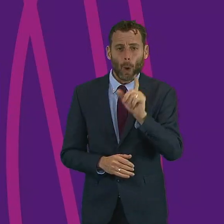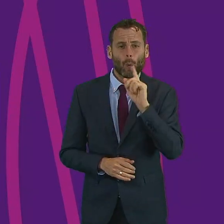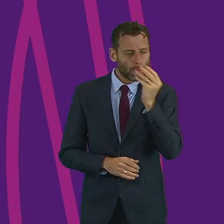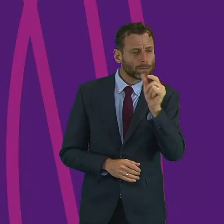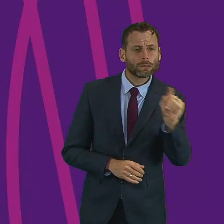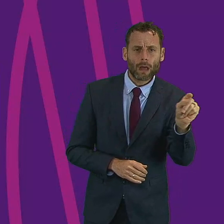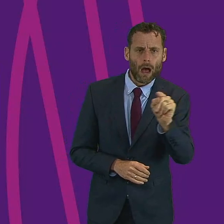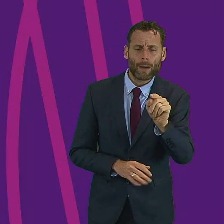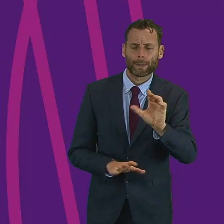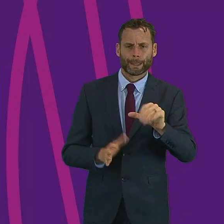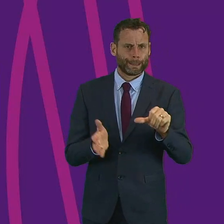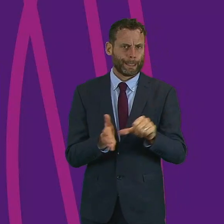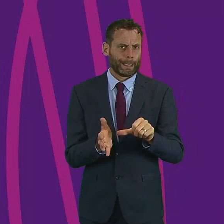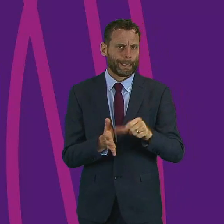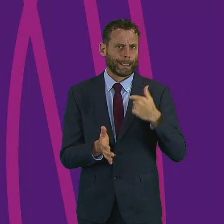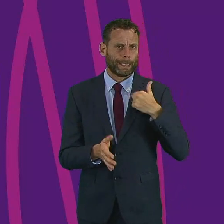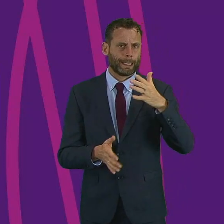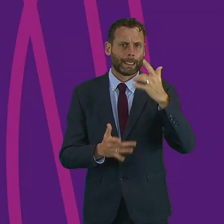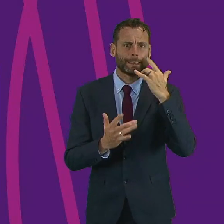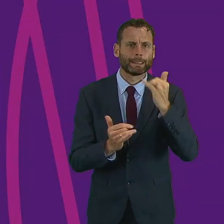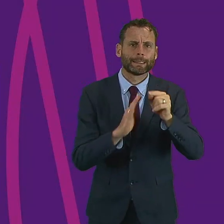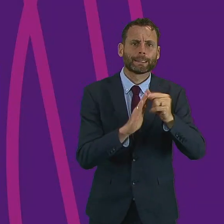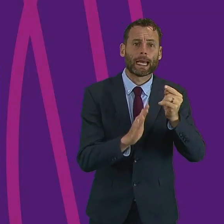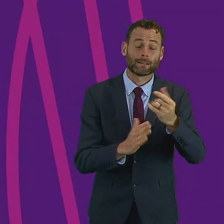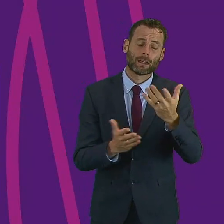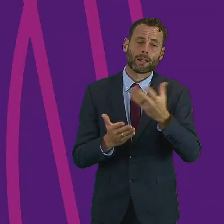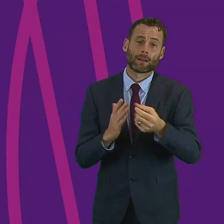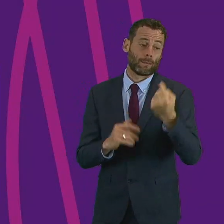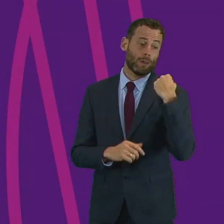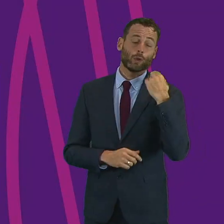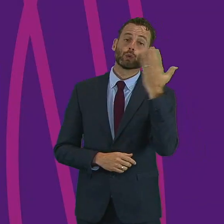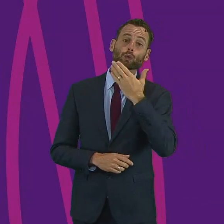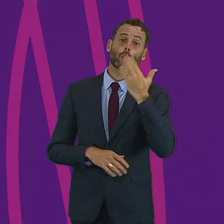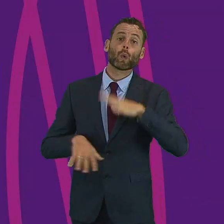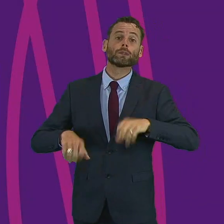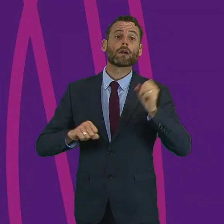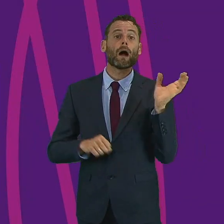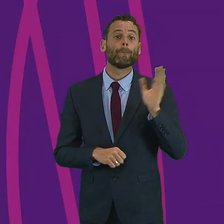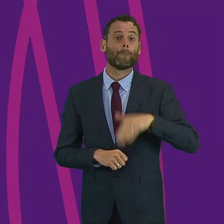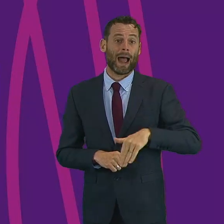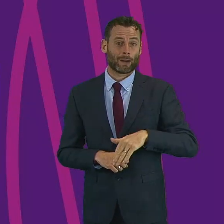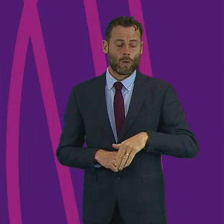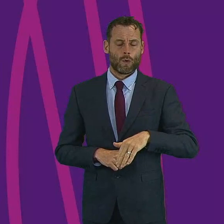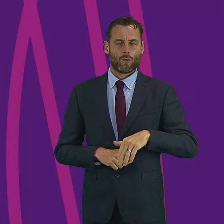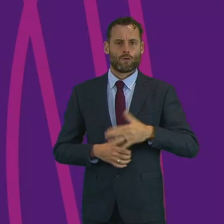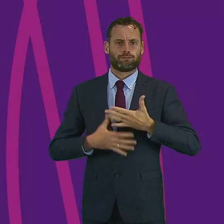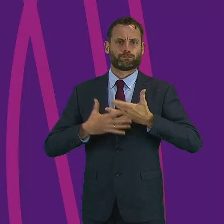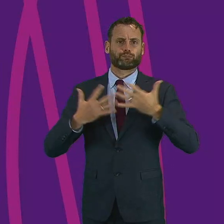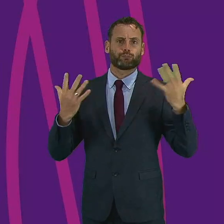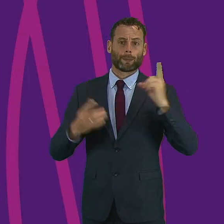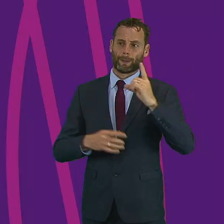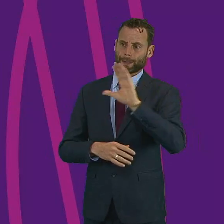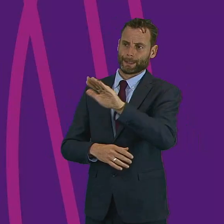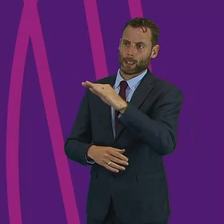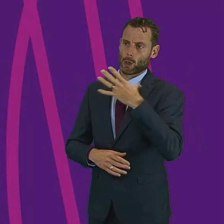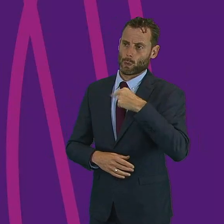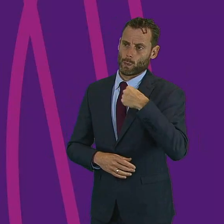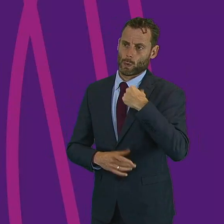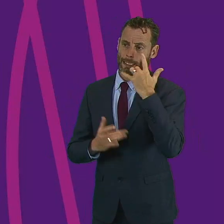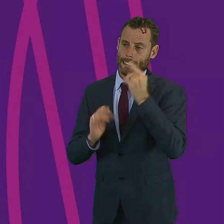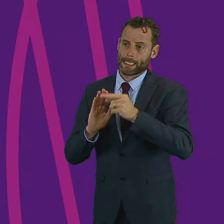to meet demand? First Minister. We'll continue to make sure we've got a strategy in place that is right. I think it's really